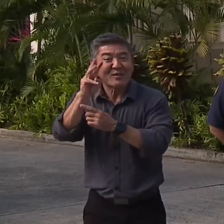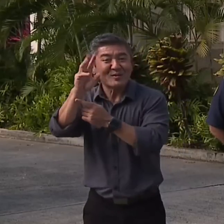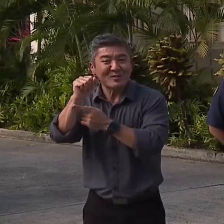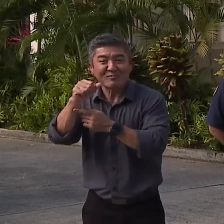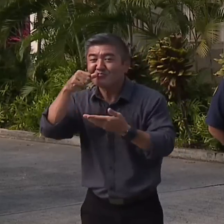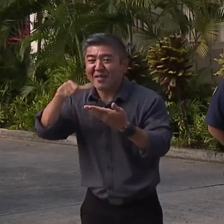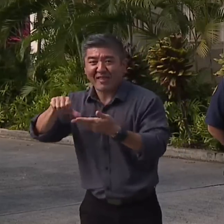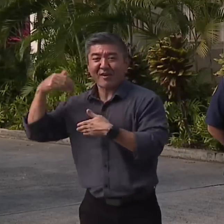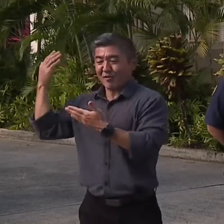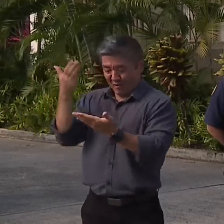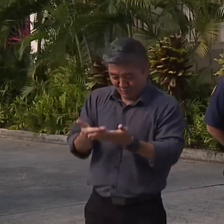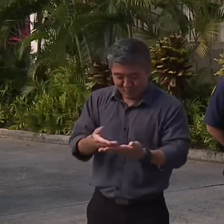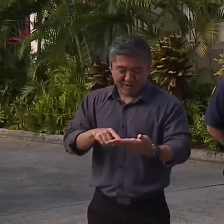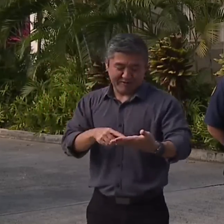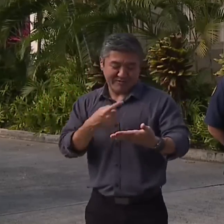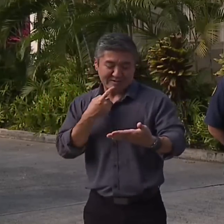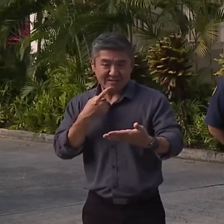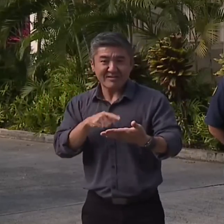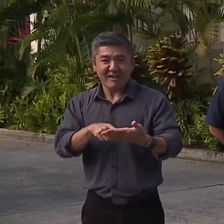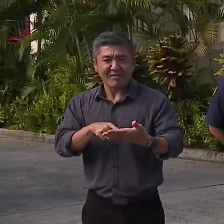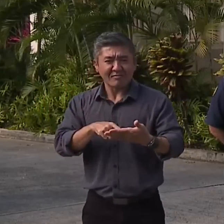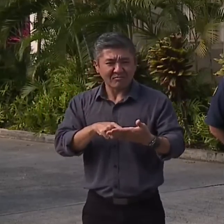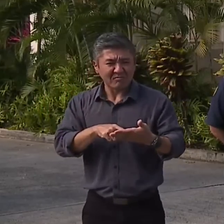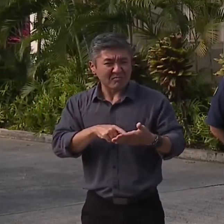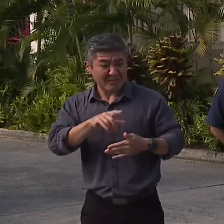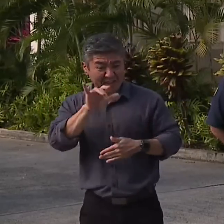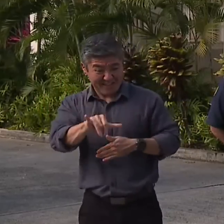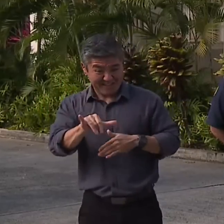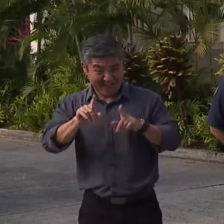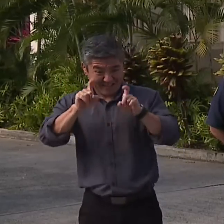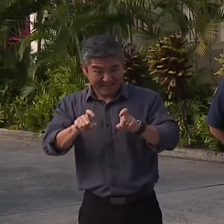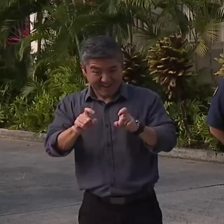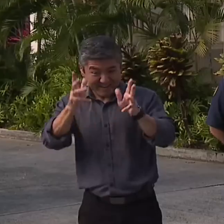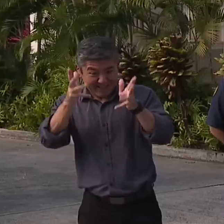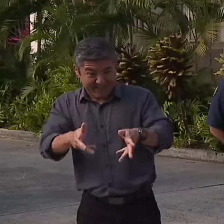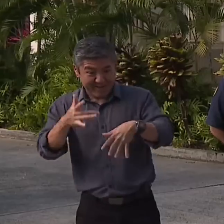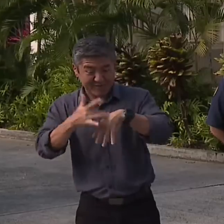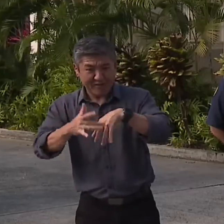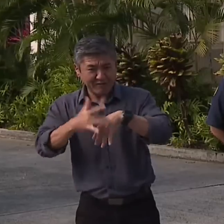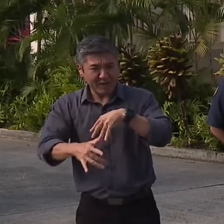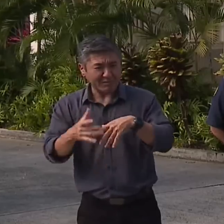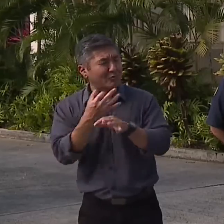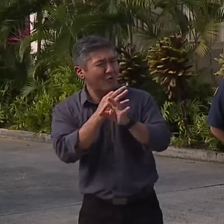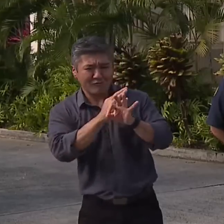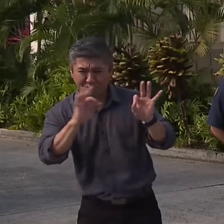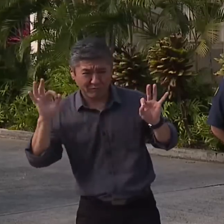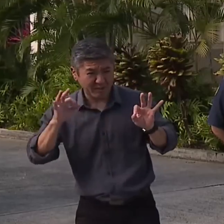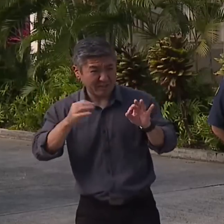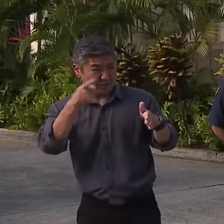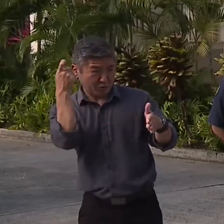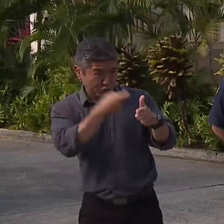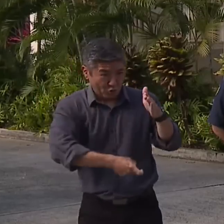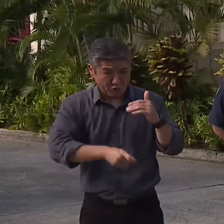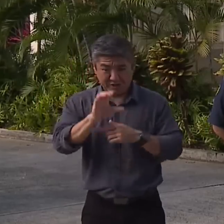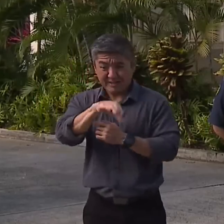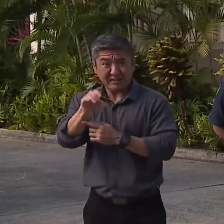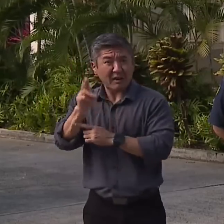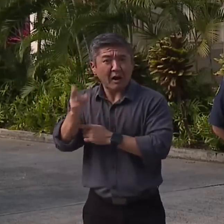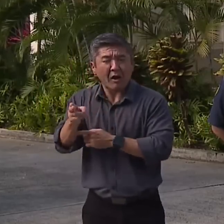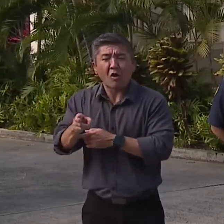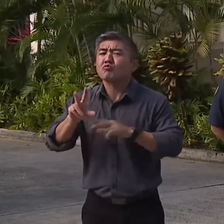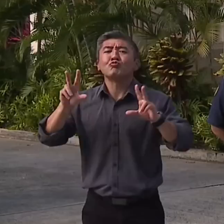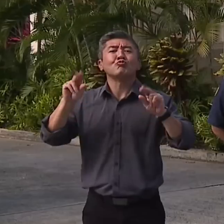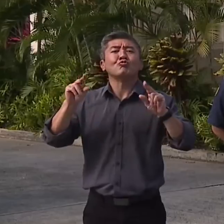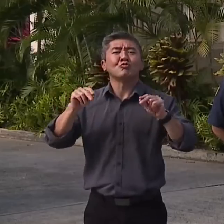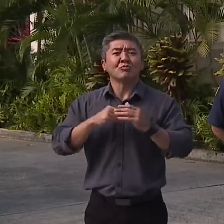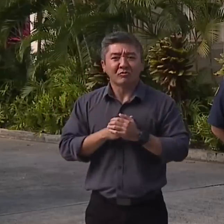today that said you will have those tests free of charge, no cost to the city and county of Honolulu, through the